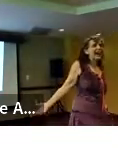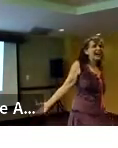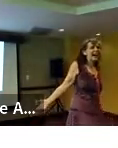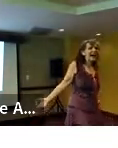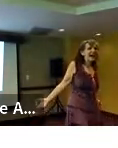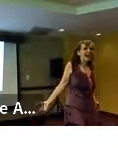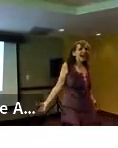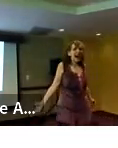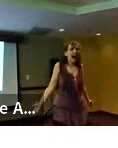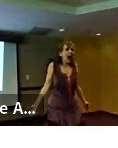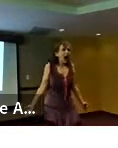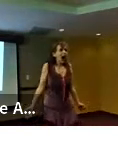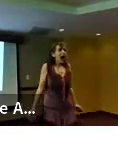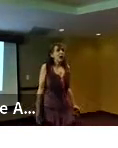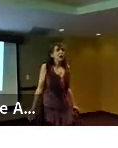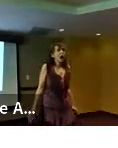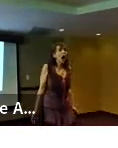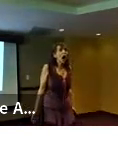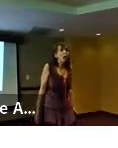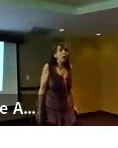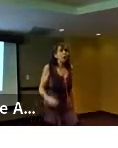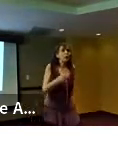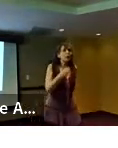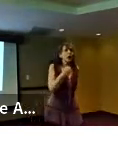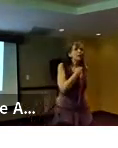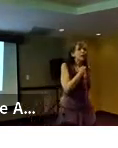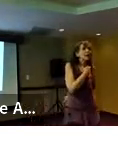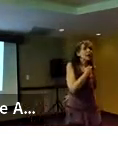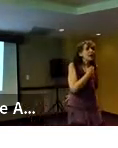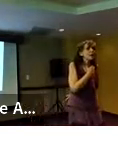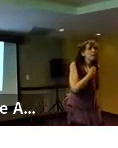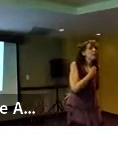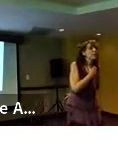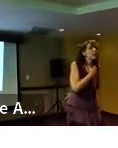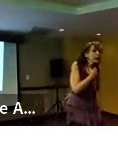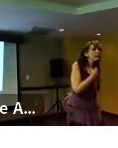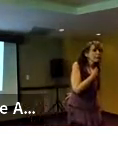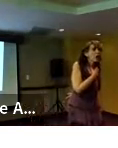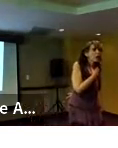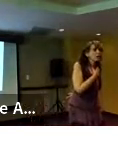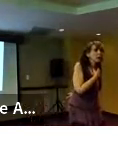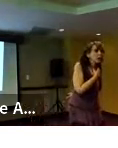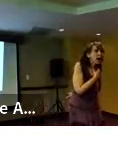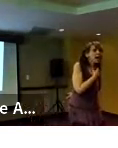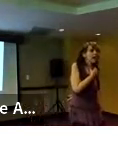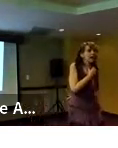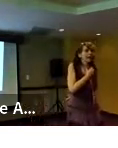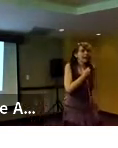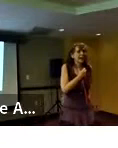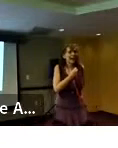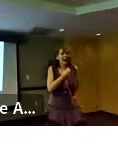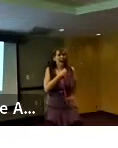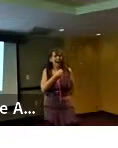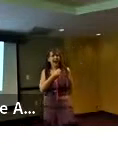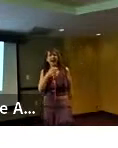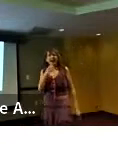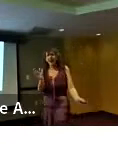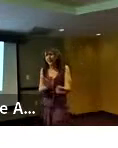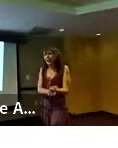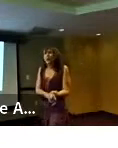happened to the other half of the child? I don't know, but you know, I've bet a lot of people have been looking for them for a while.